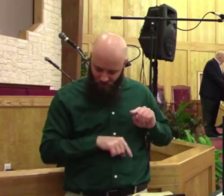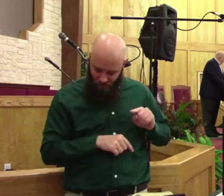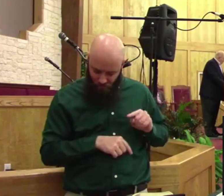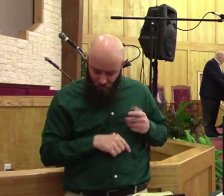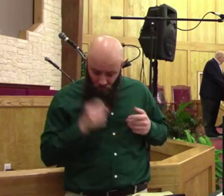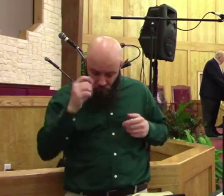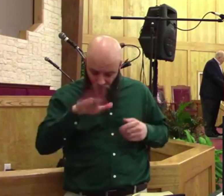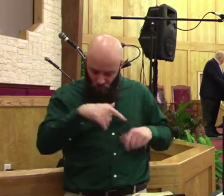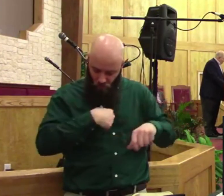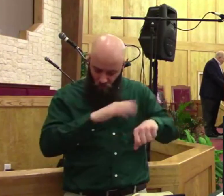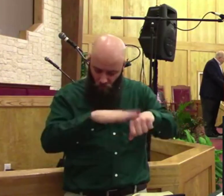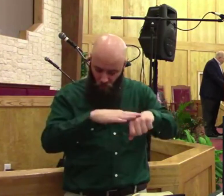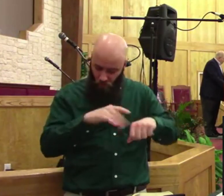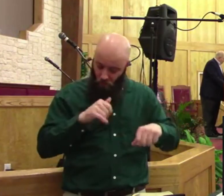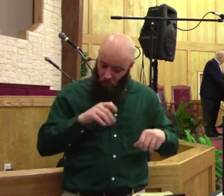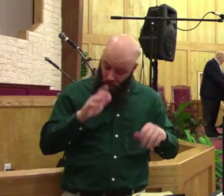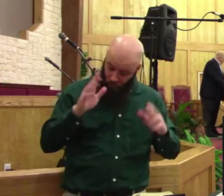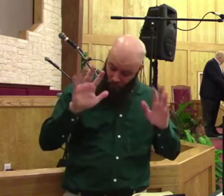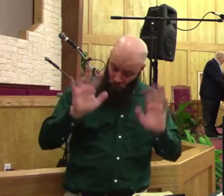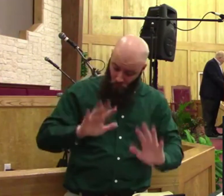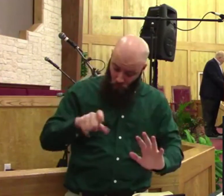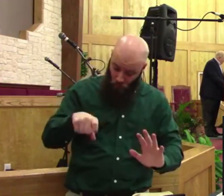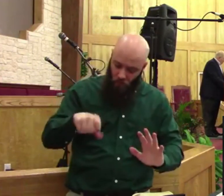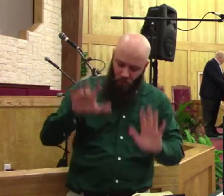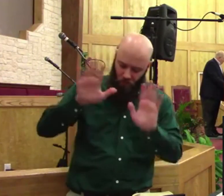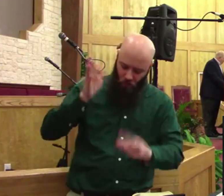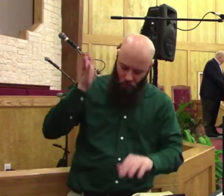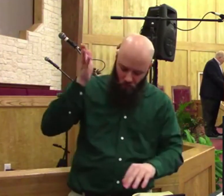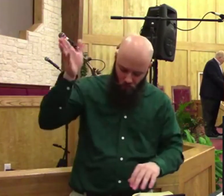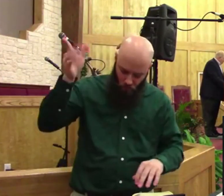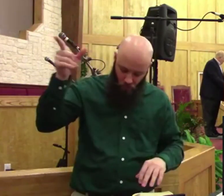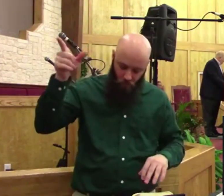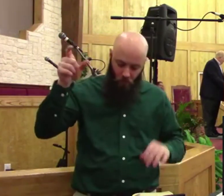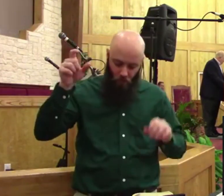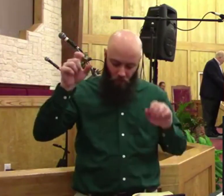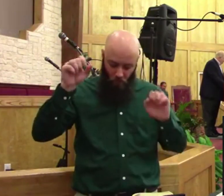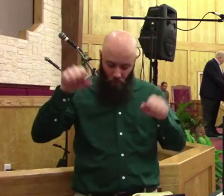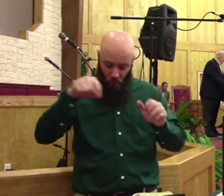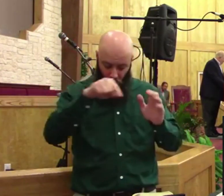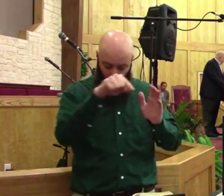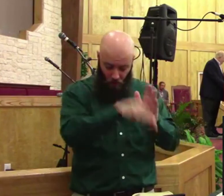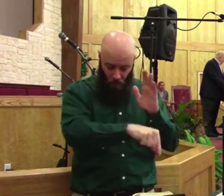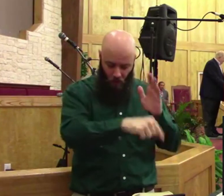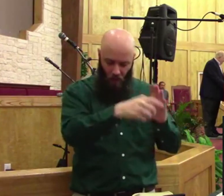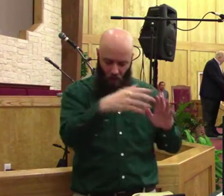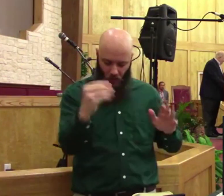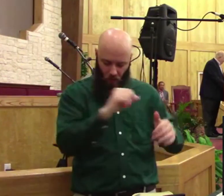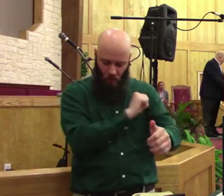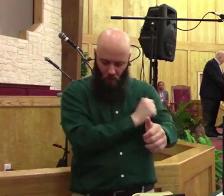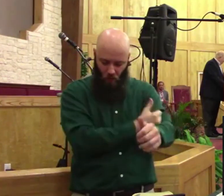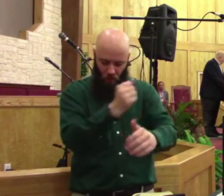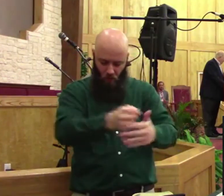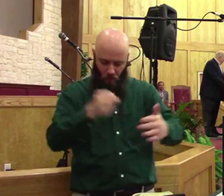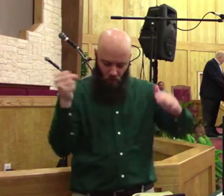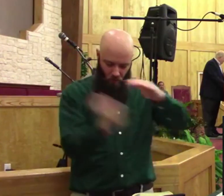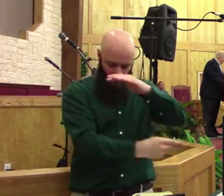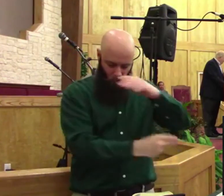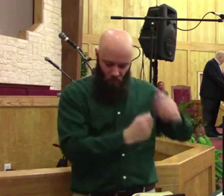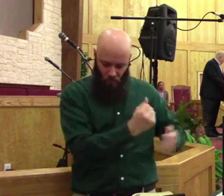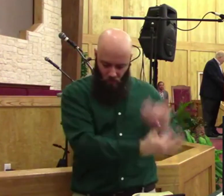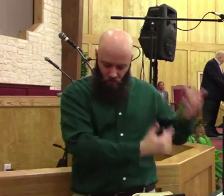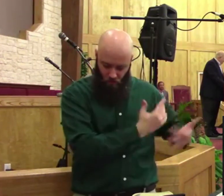21. I tell you, my friends, do not fear those who kill the body, and after that have nothing more they can